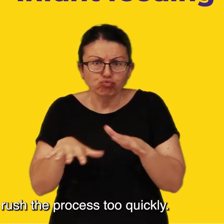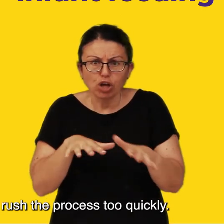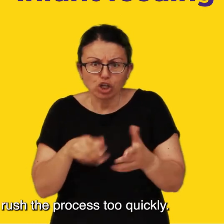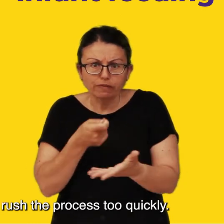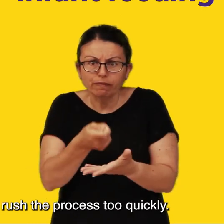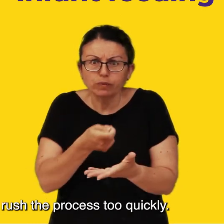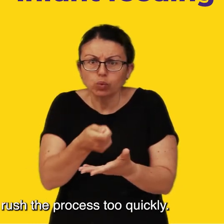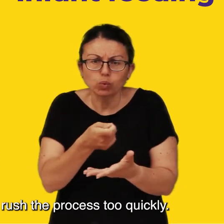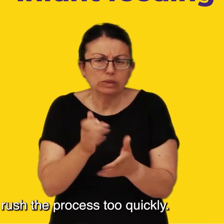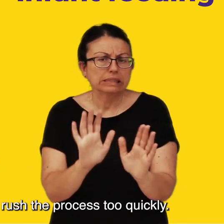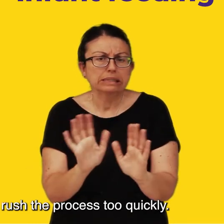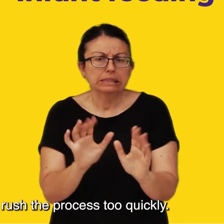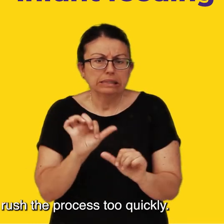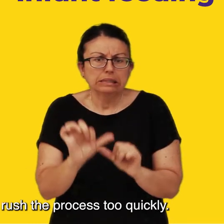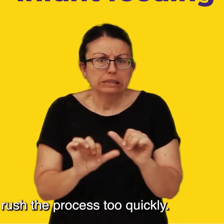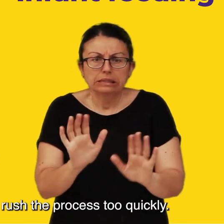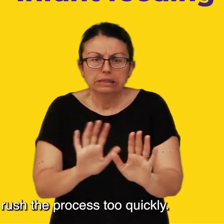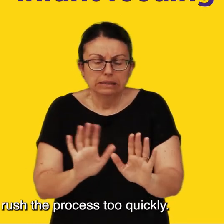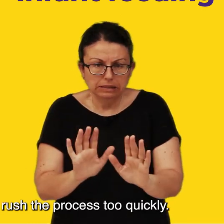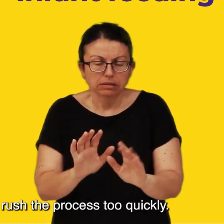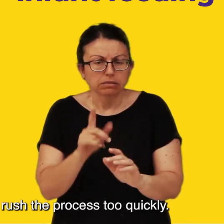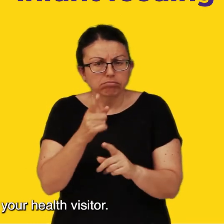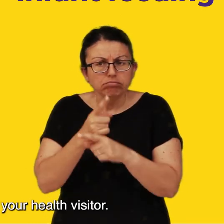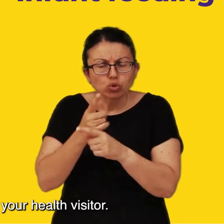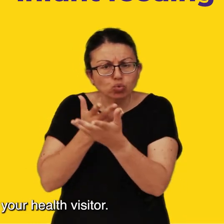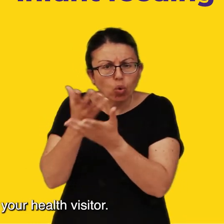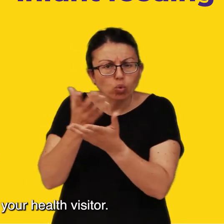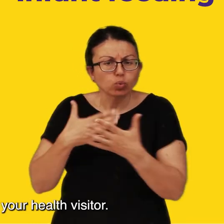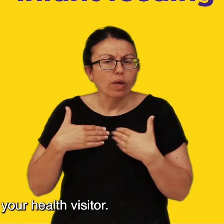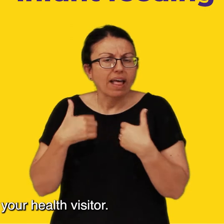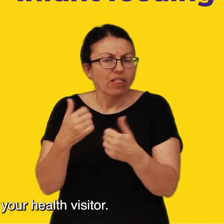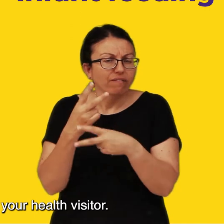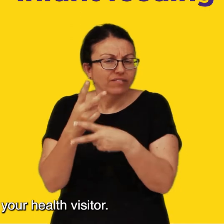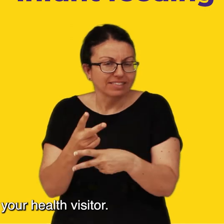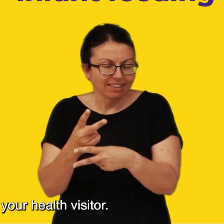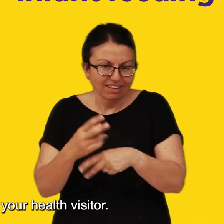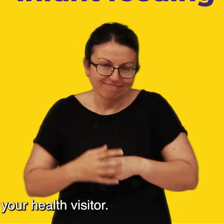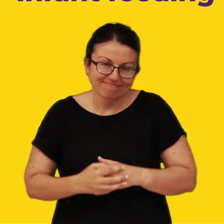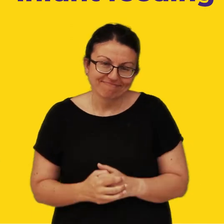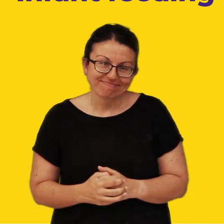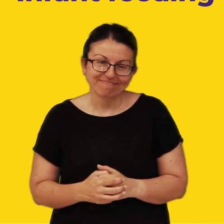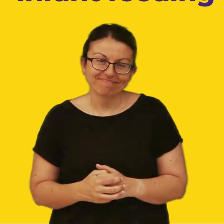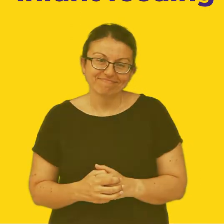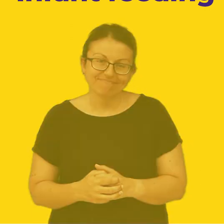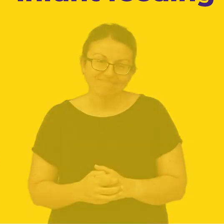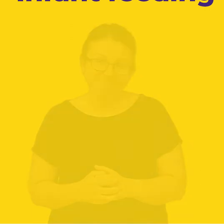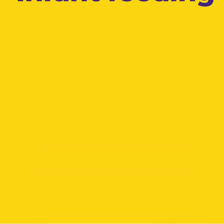It's important not to rush the process too quickly. Speak to your health visitor.